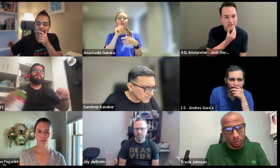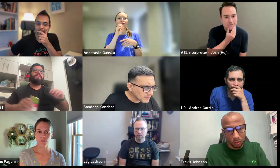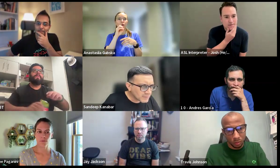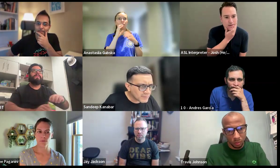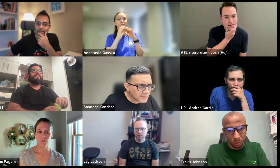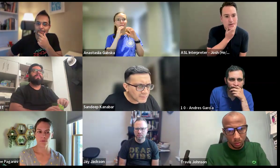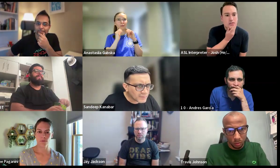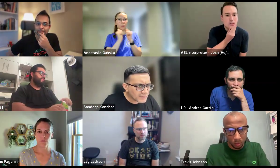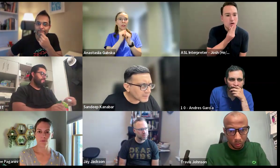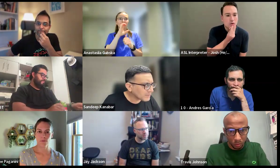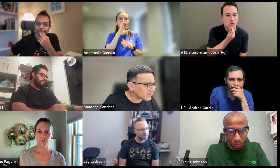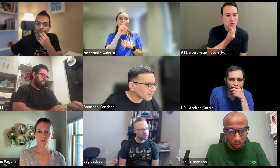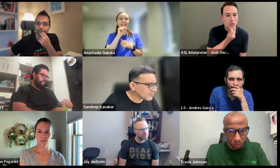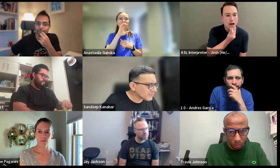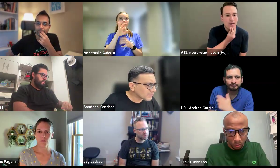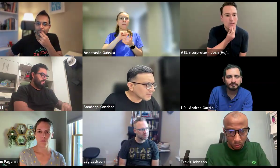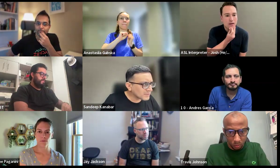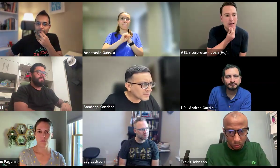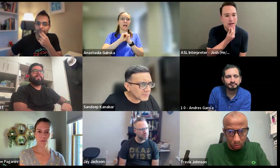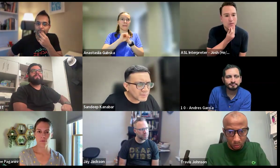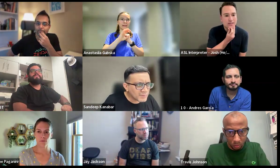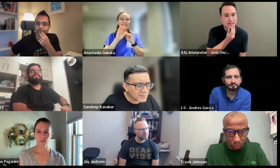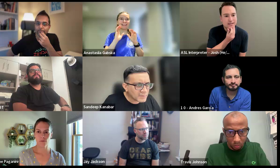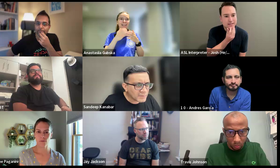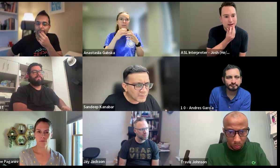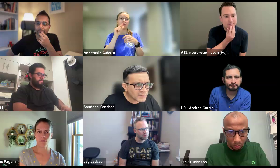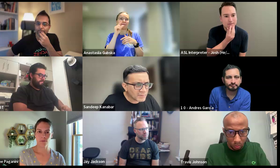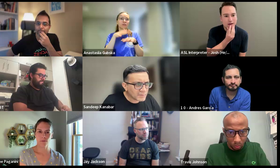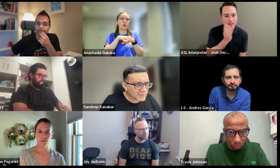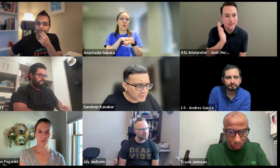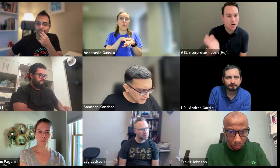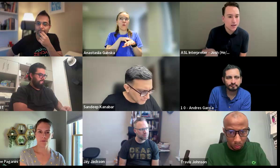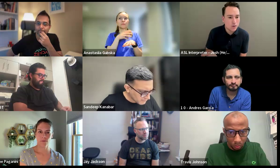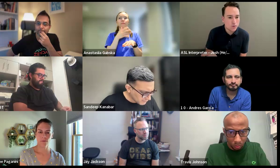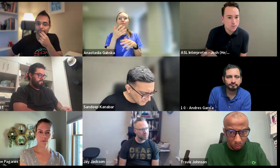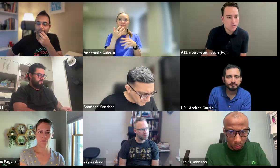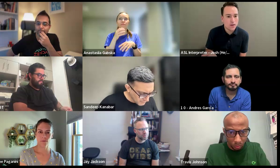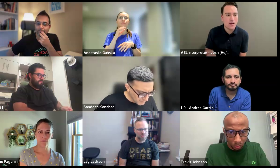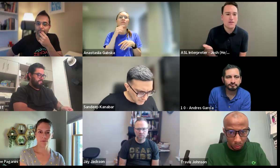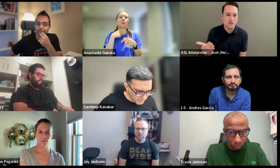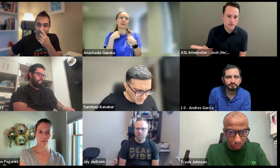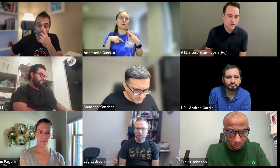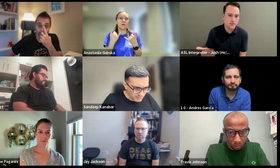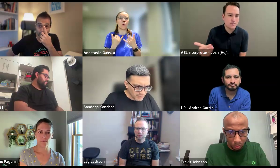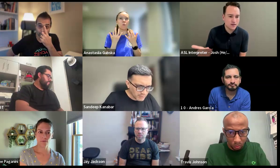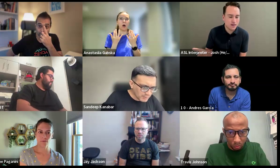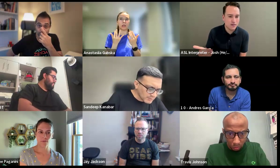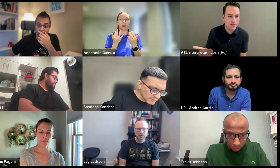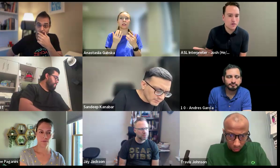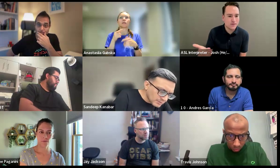CNCF. So I communicated with CNCF, the marketing group. It's been a little